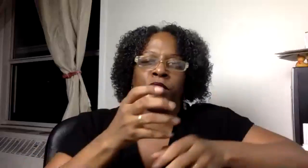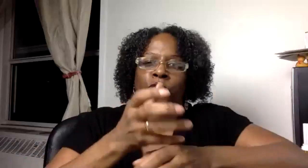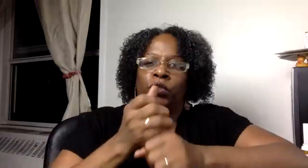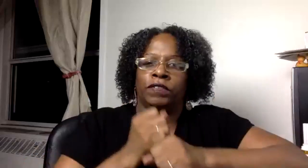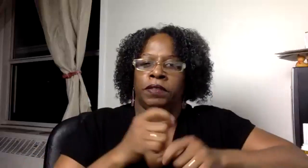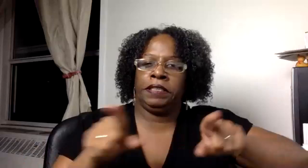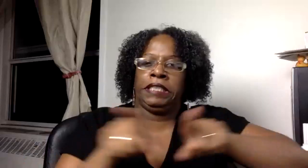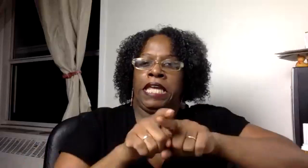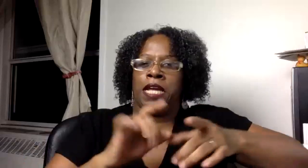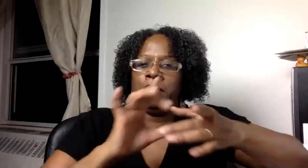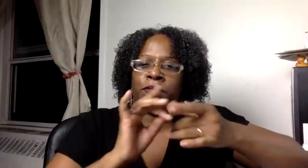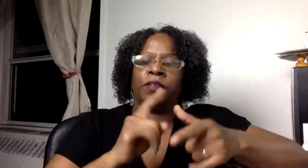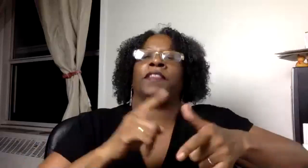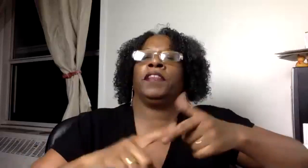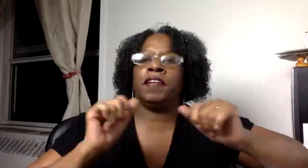people who have been working to make sure that this